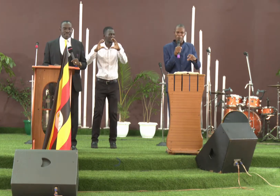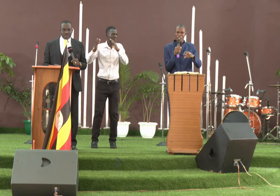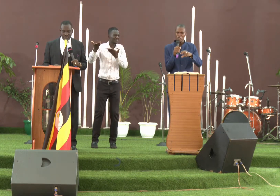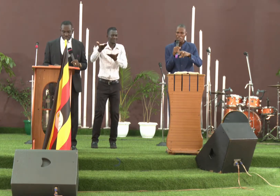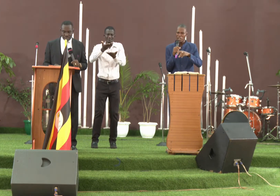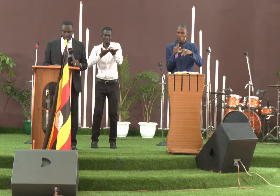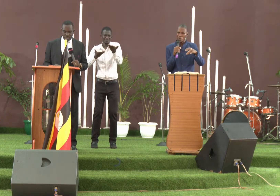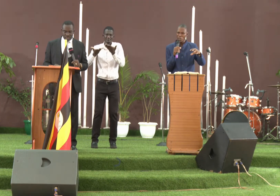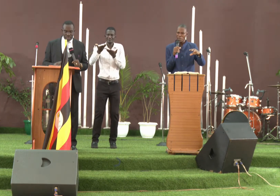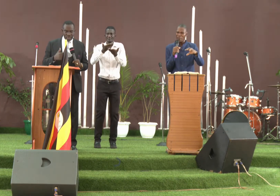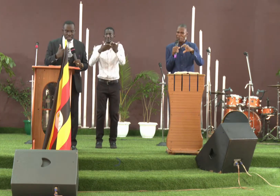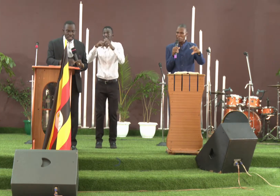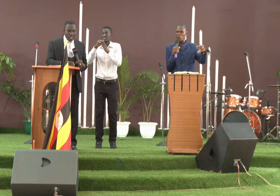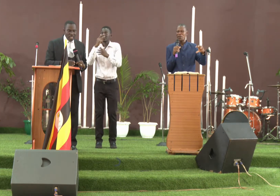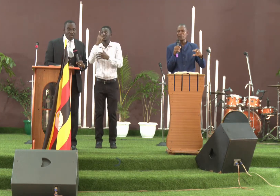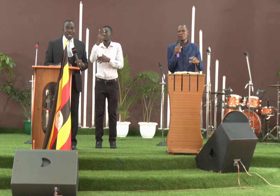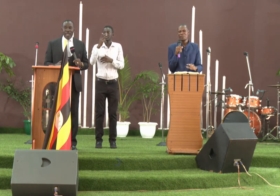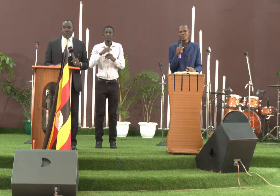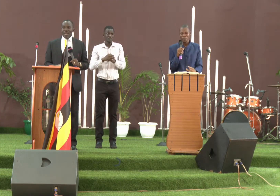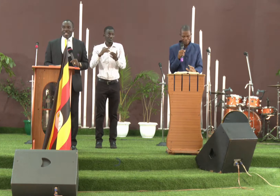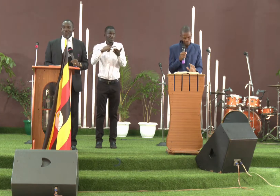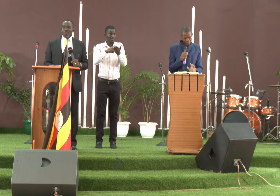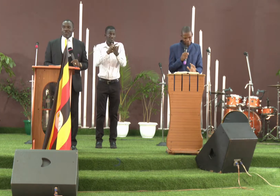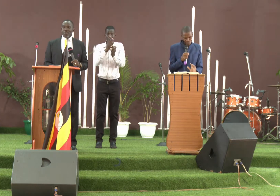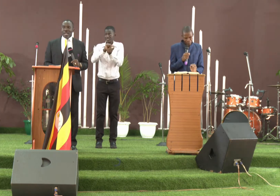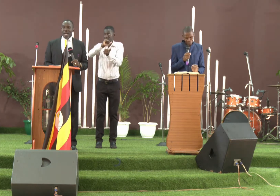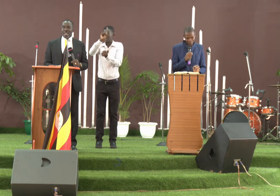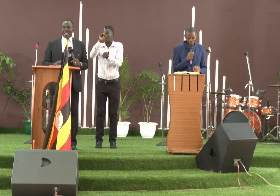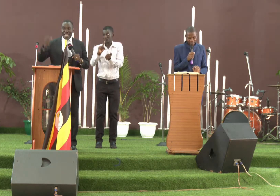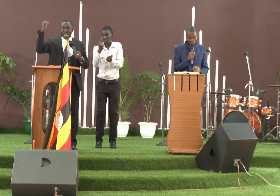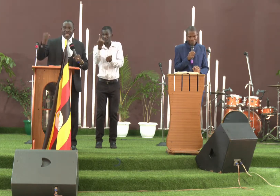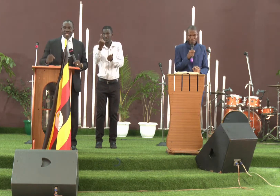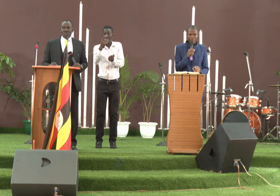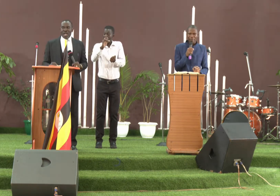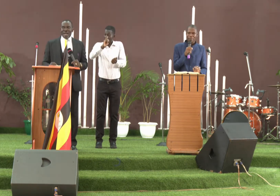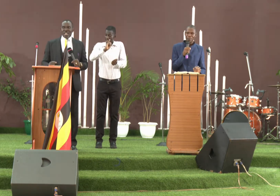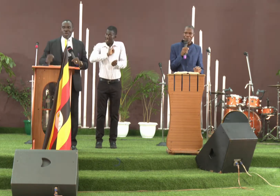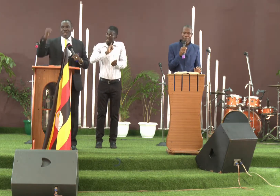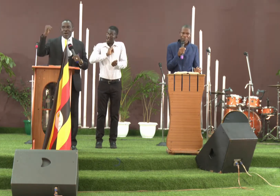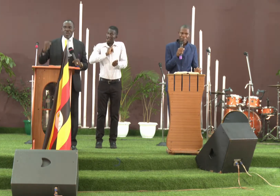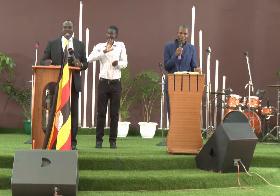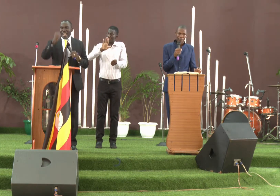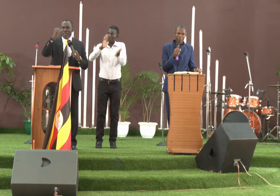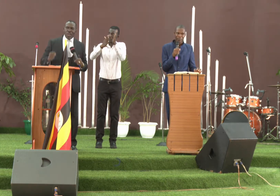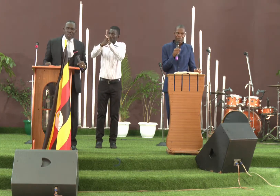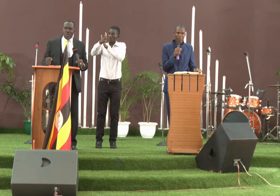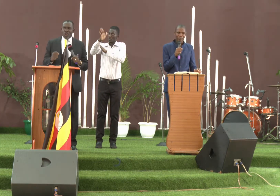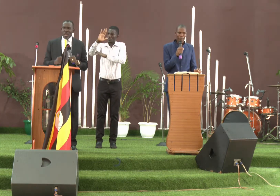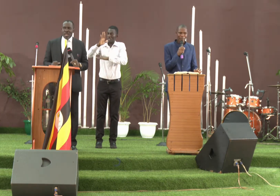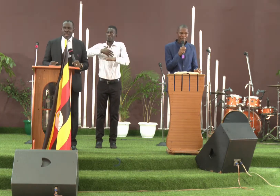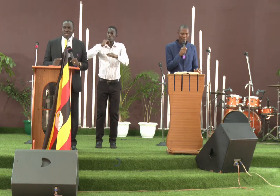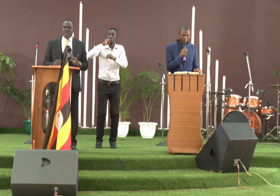A conversation in a dream, in a vision. Yeruberebere 15 nyulusoka. Nze mukama katonda wo ndi ngabo